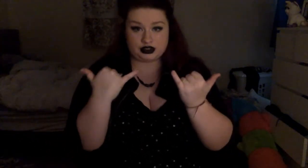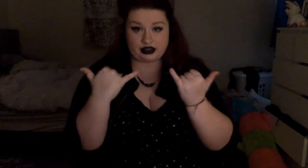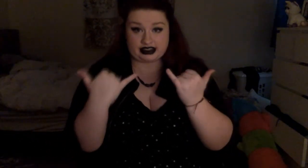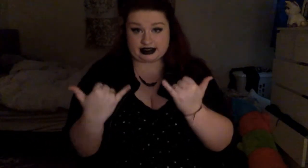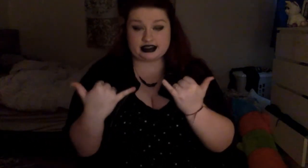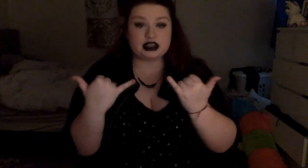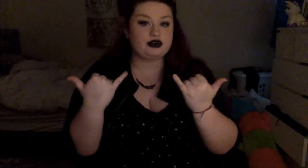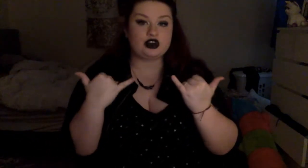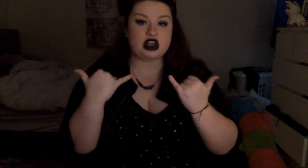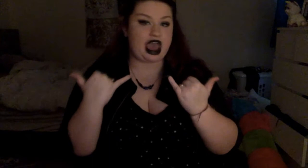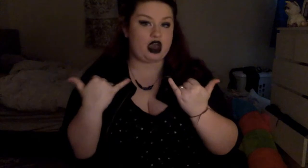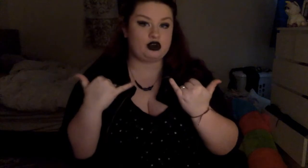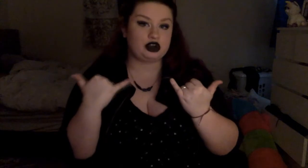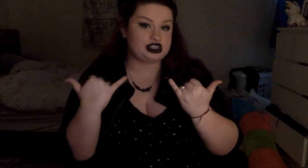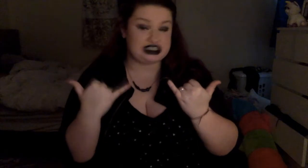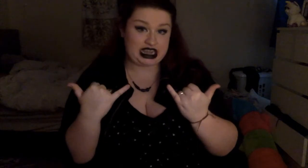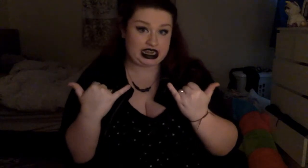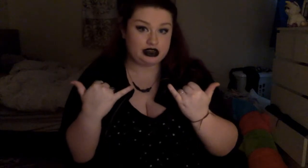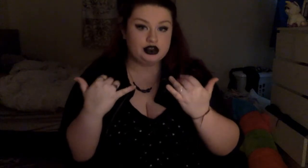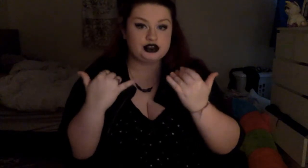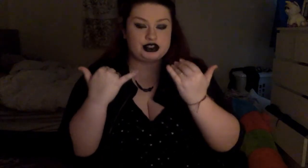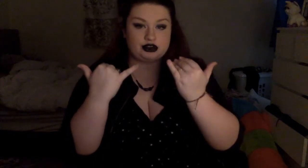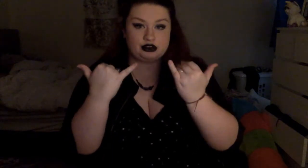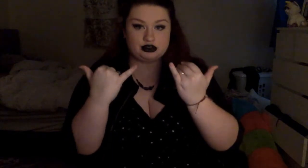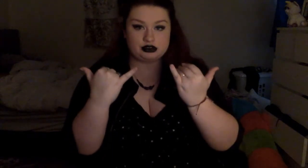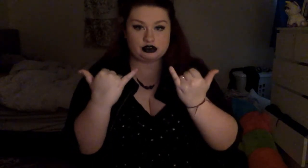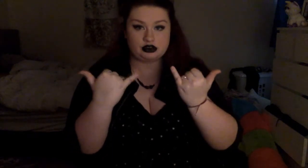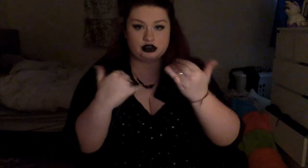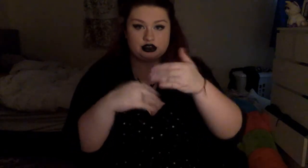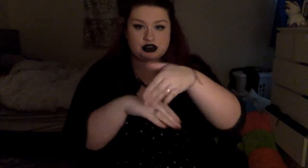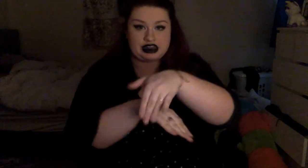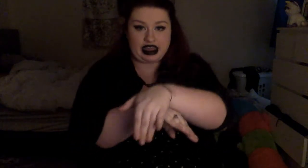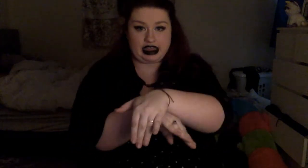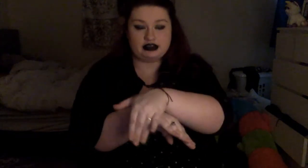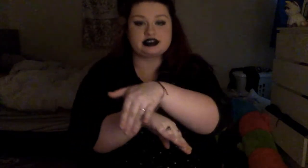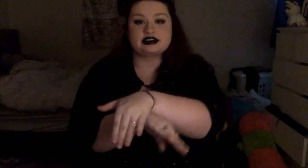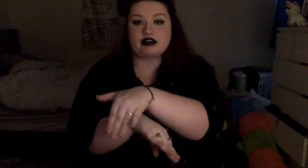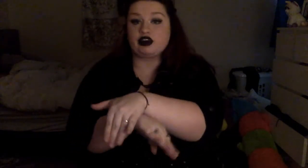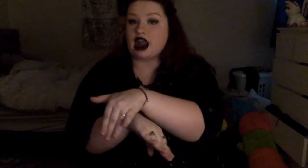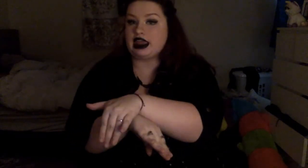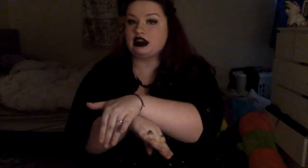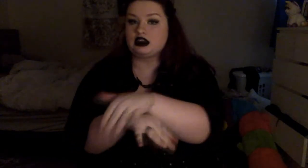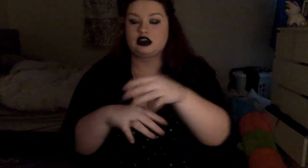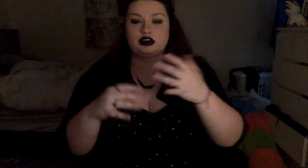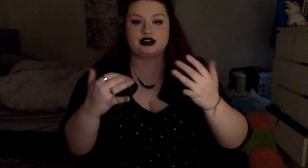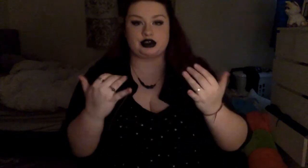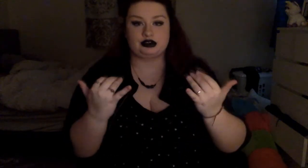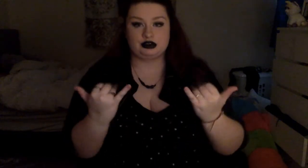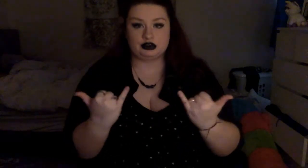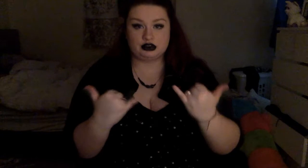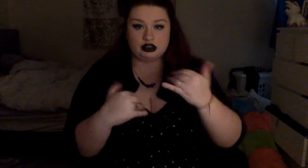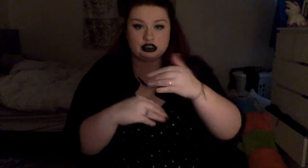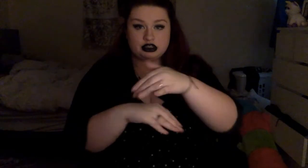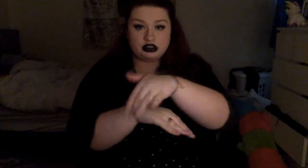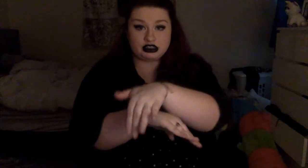this is the sign for now or today. So tonight, this is the sign for night. So